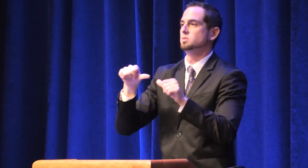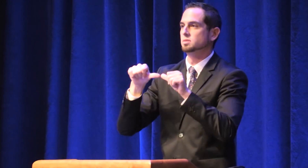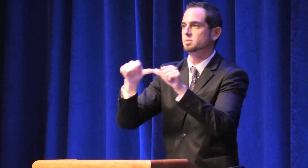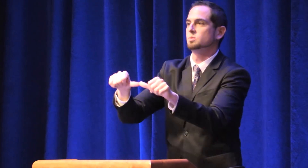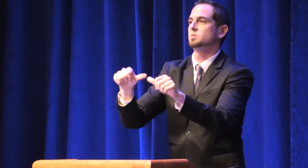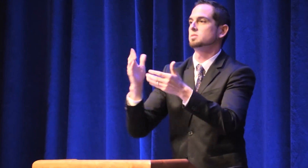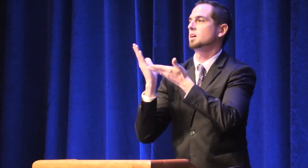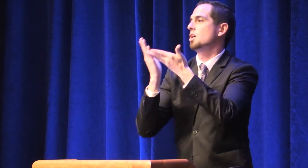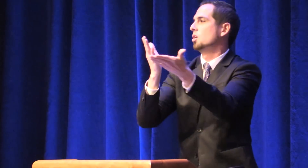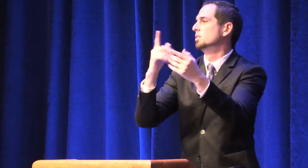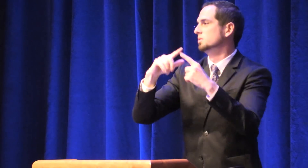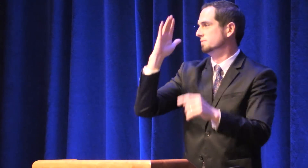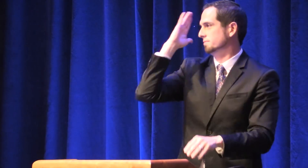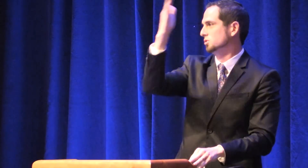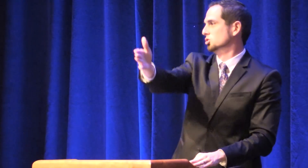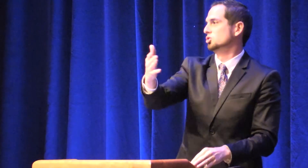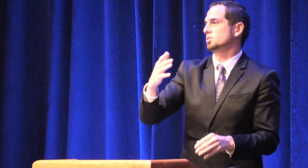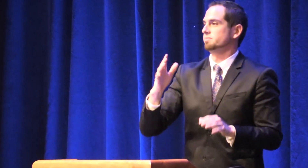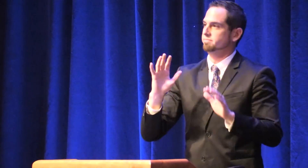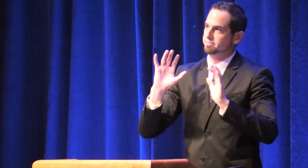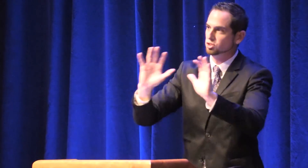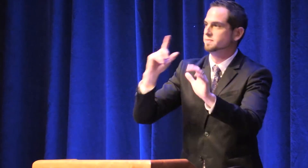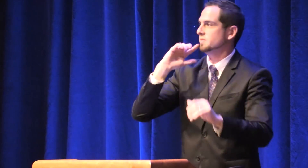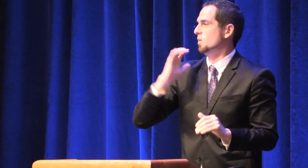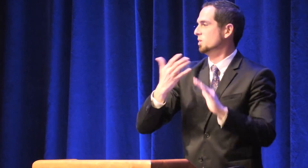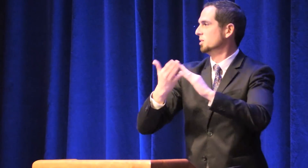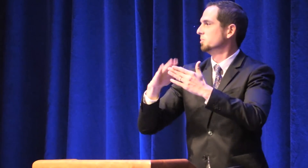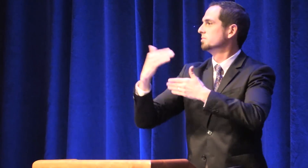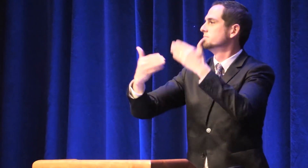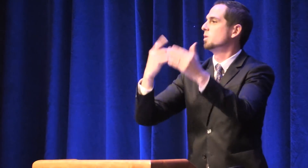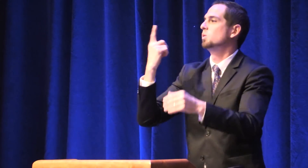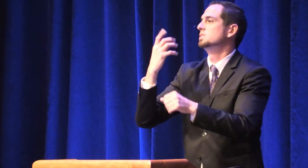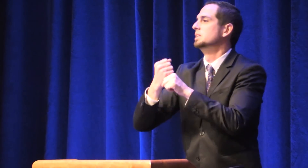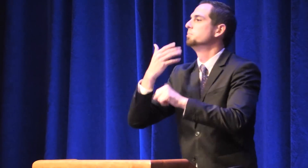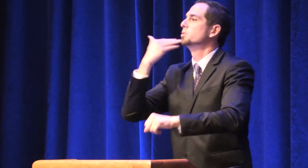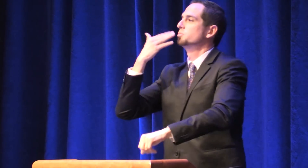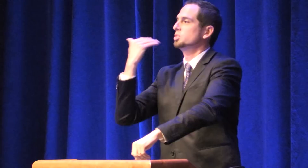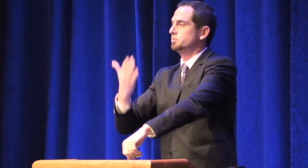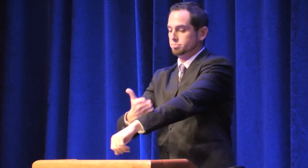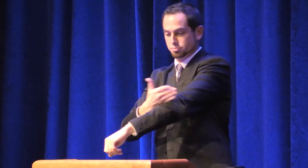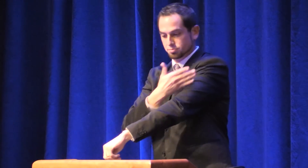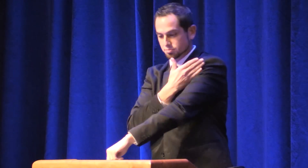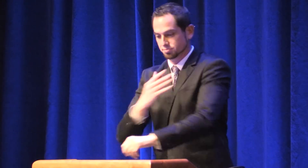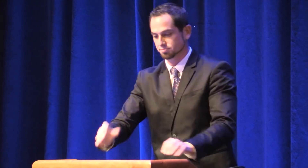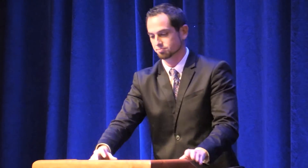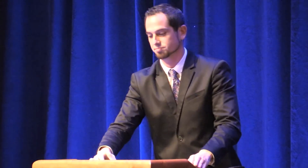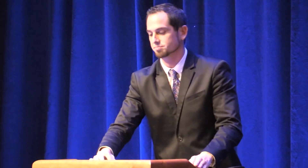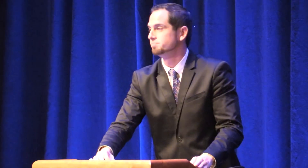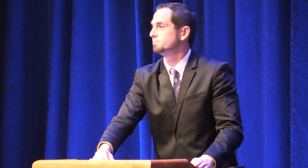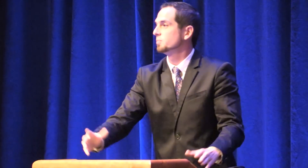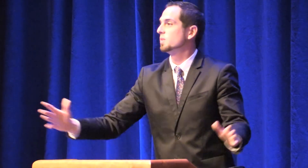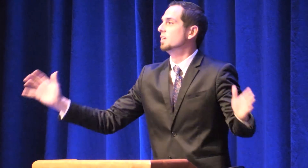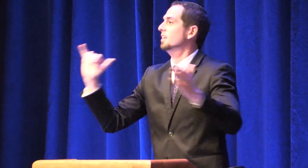community and the work that they've done to continue to carry us forward in the future, and we can get better and better every